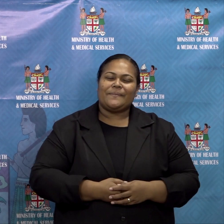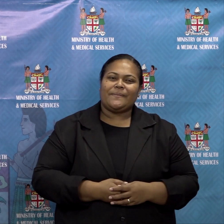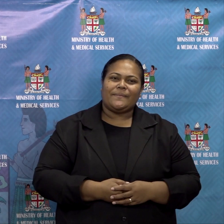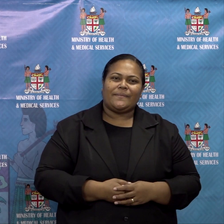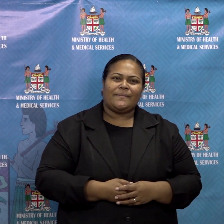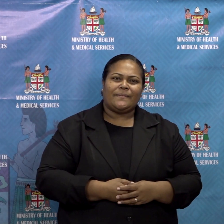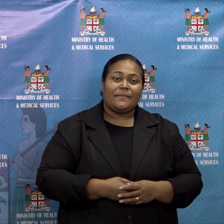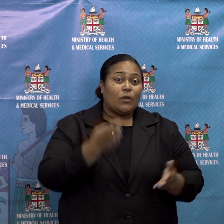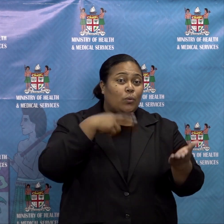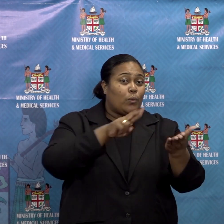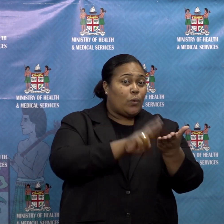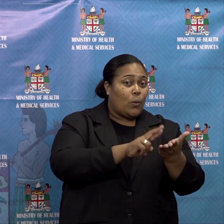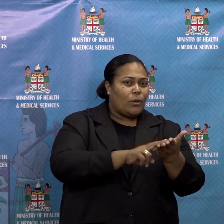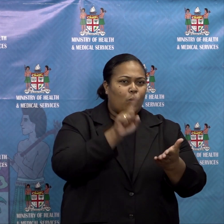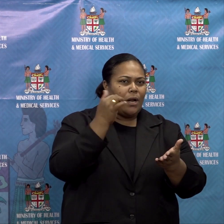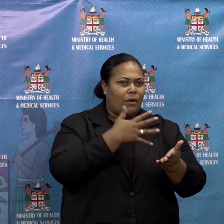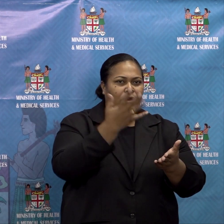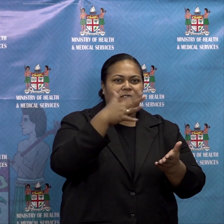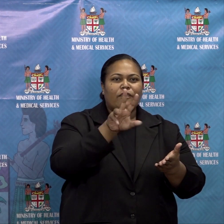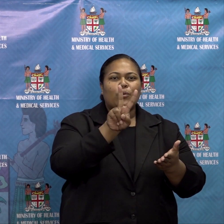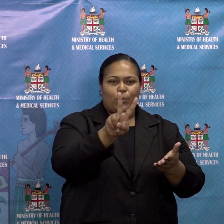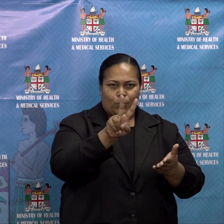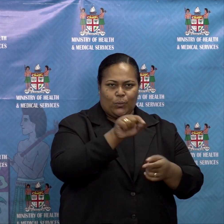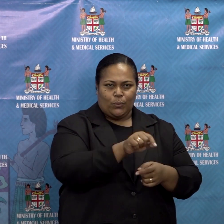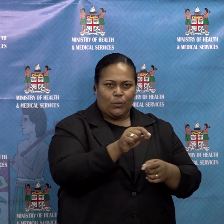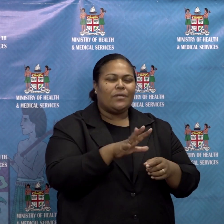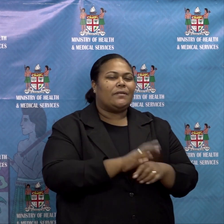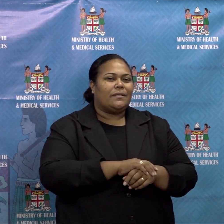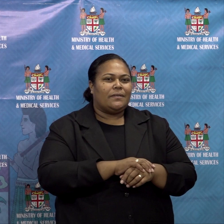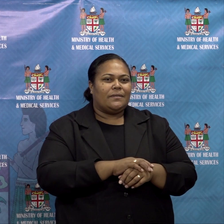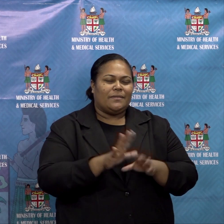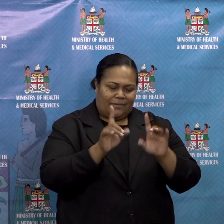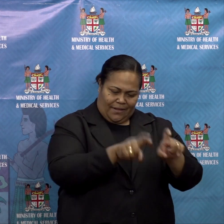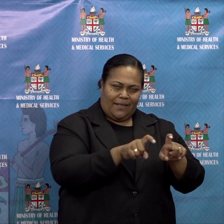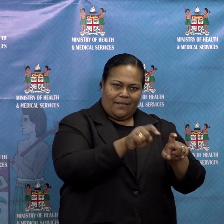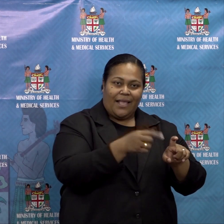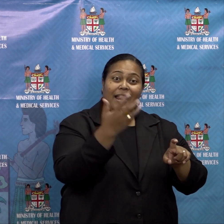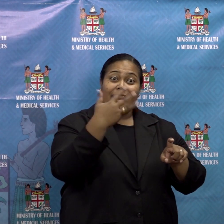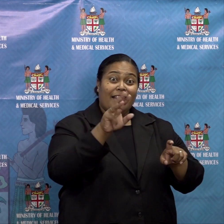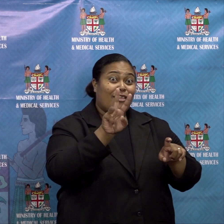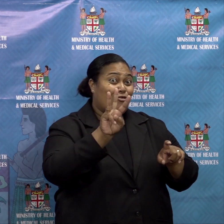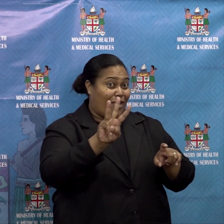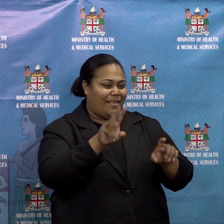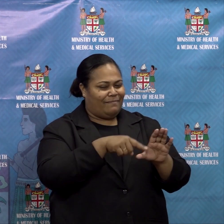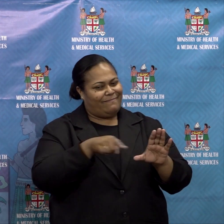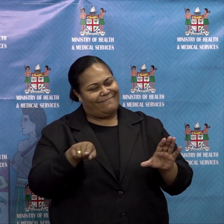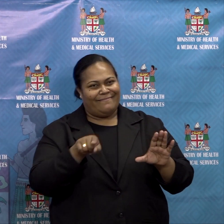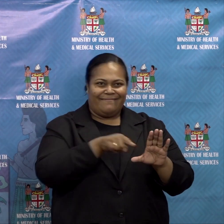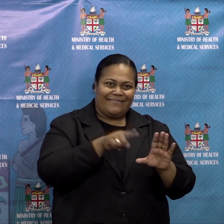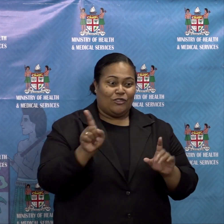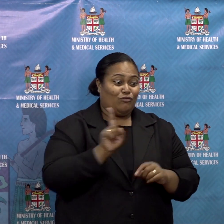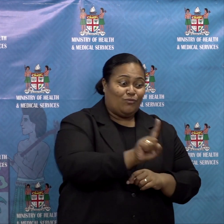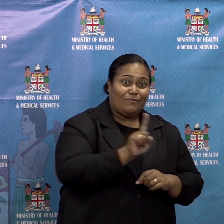hospital has recorded 152 admissions and 93 discharges today. A total of 58